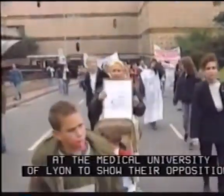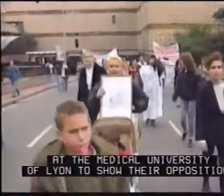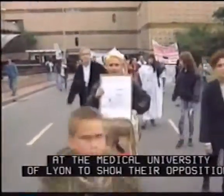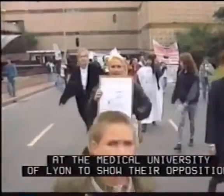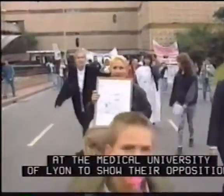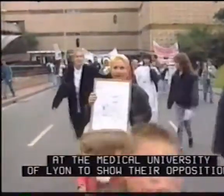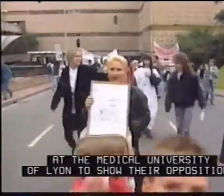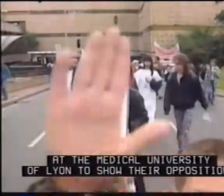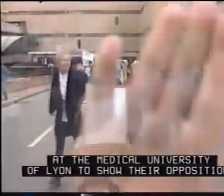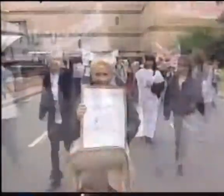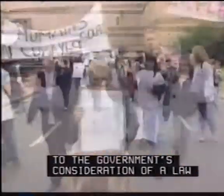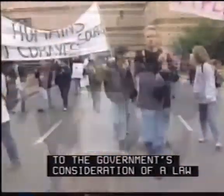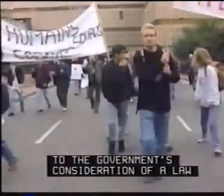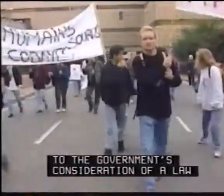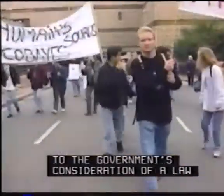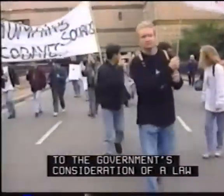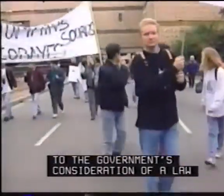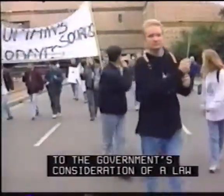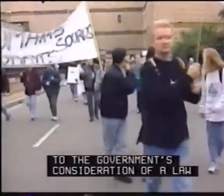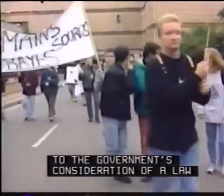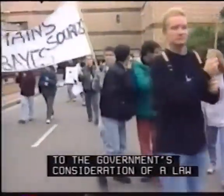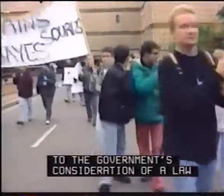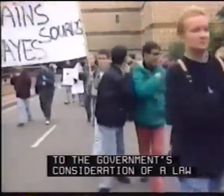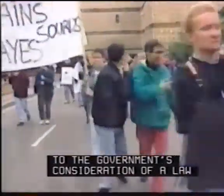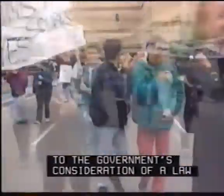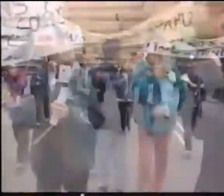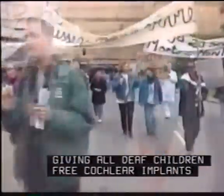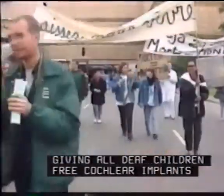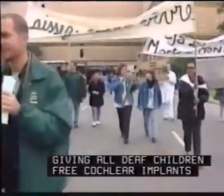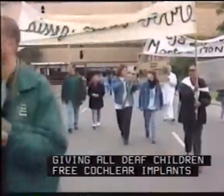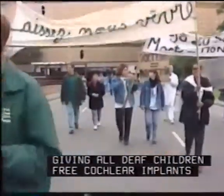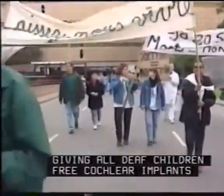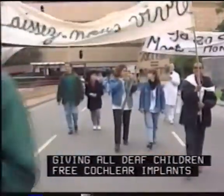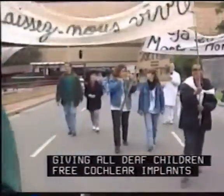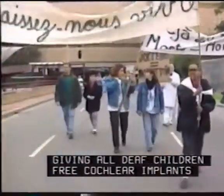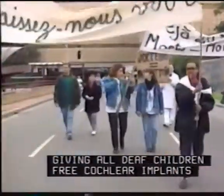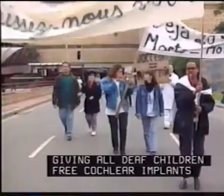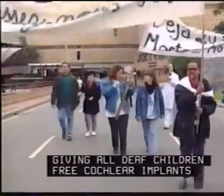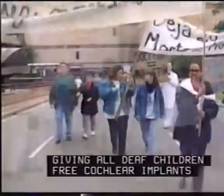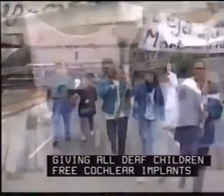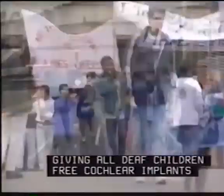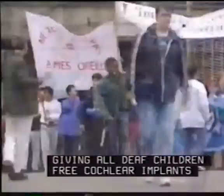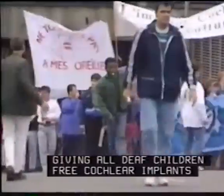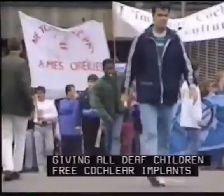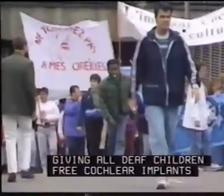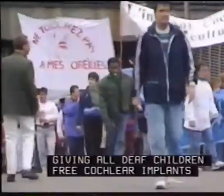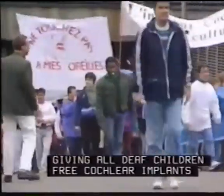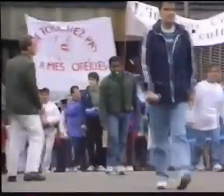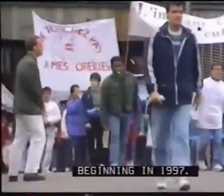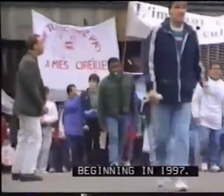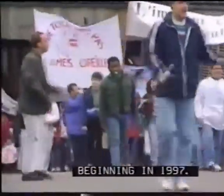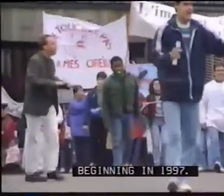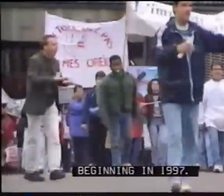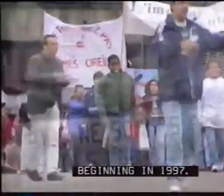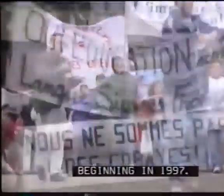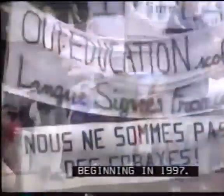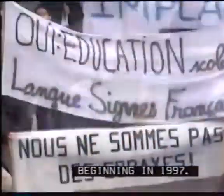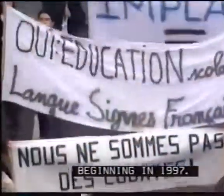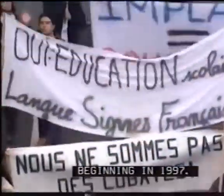to show their opposition to the government's consideration of a law giving all deaf children free cochlear implants beginning in 1997.